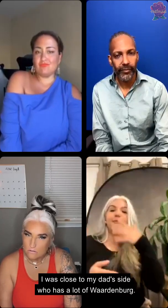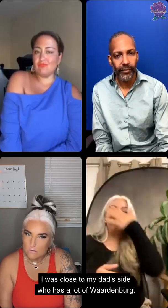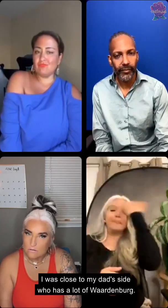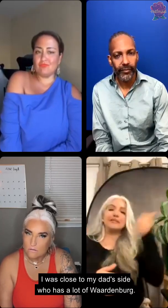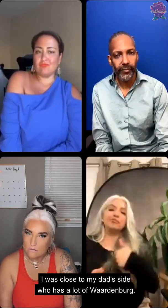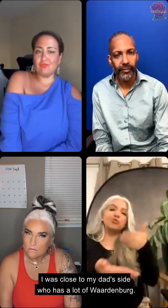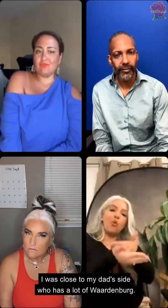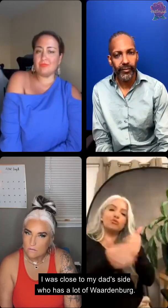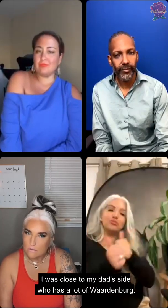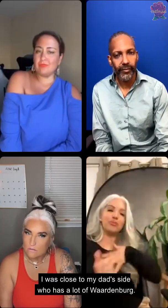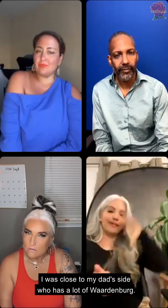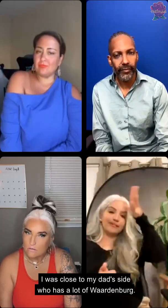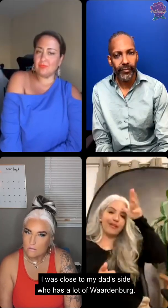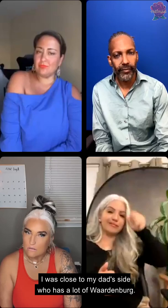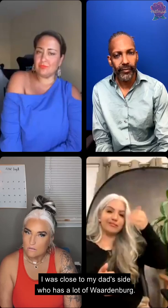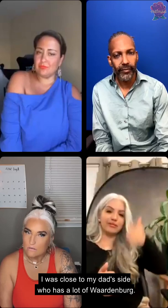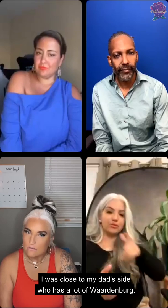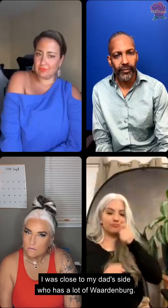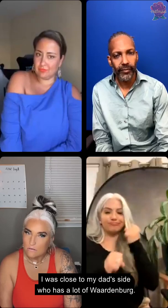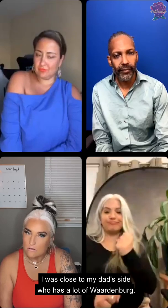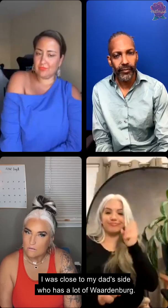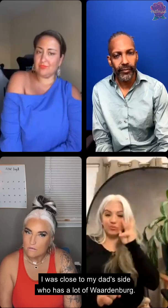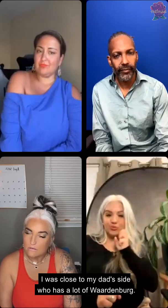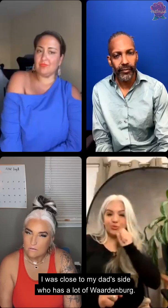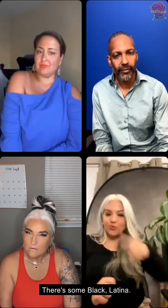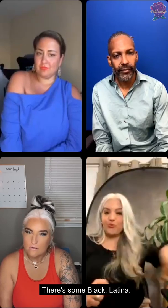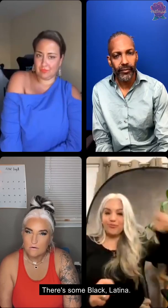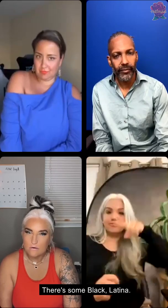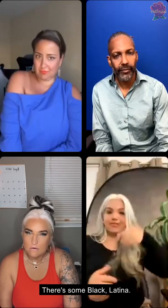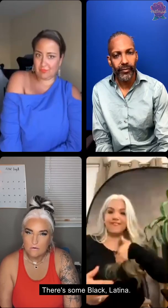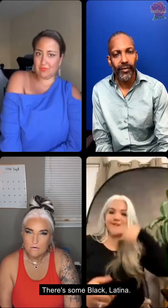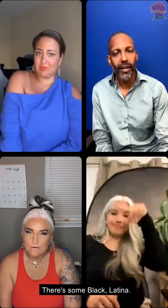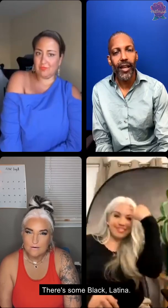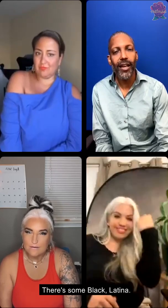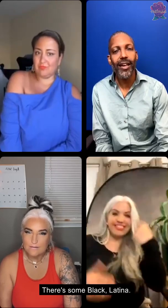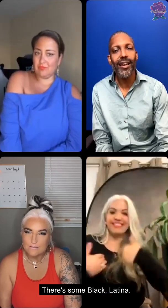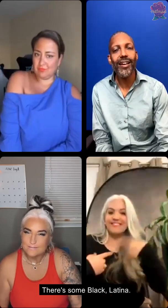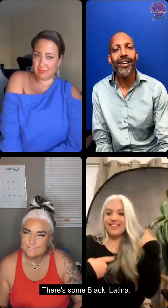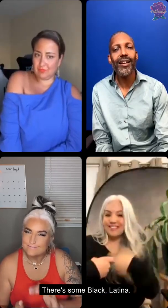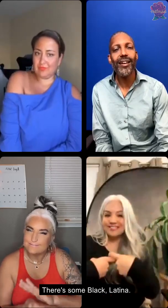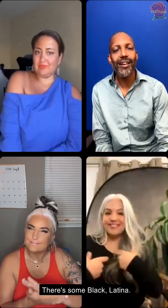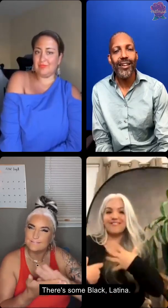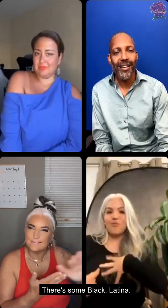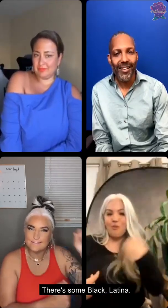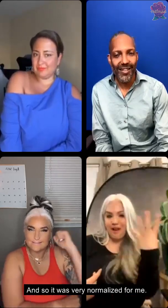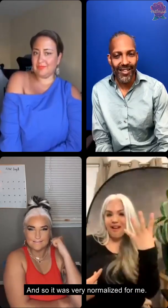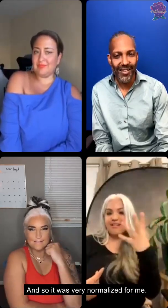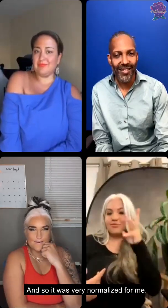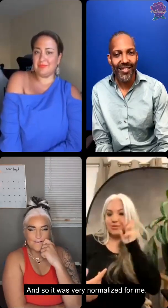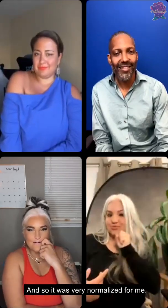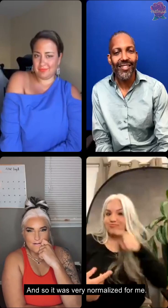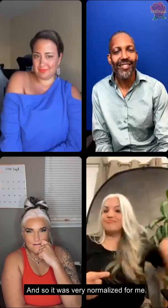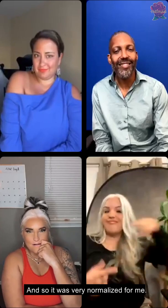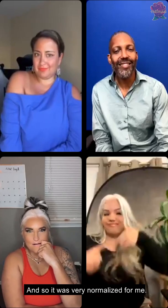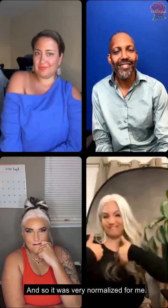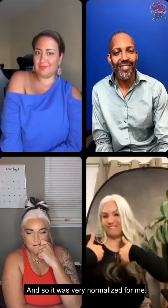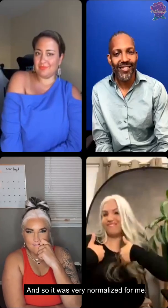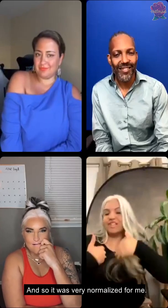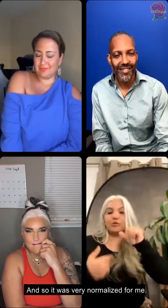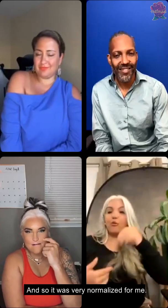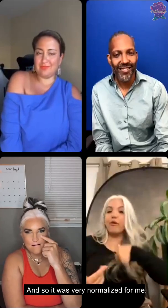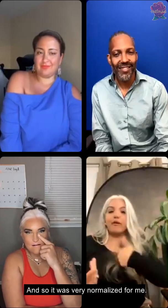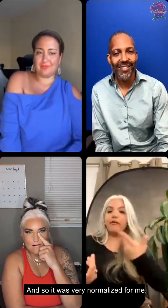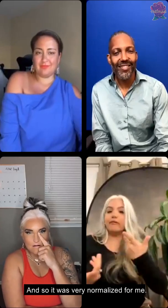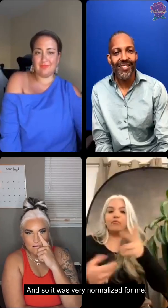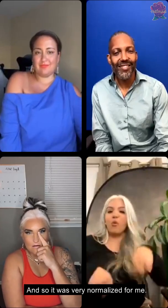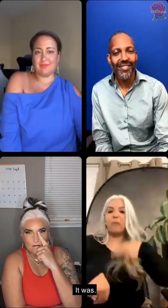And then, I was close to my dad's side, who has a lot of Wardenbergs. There's some black, Latina. And so it was